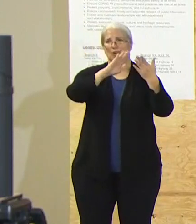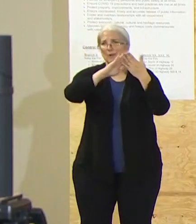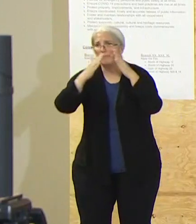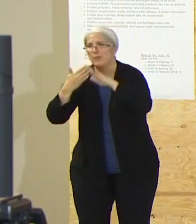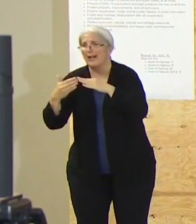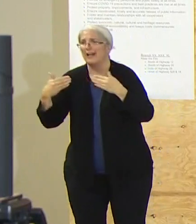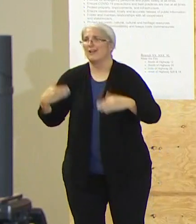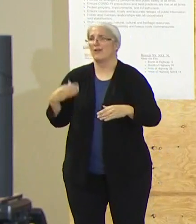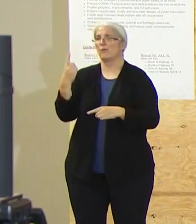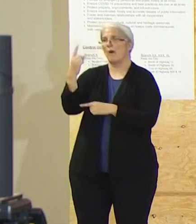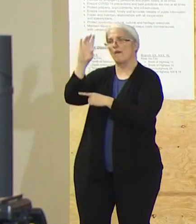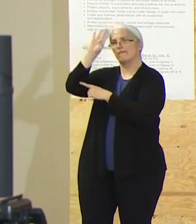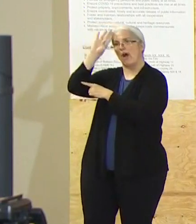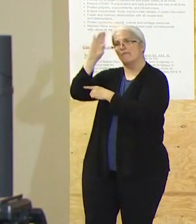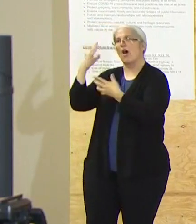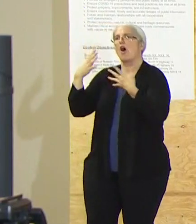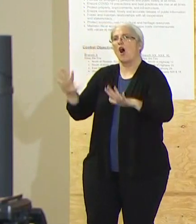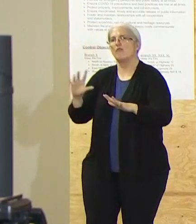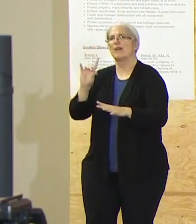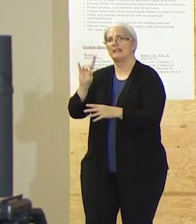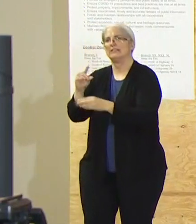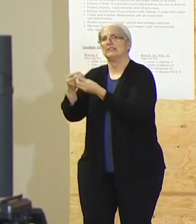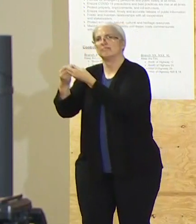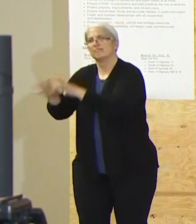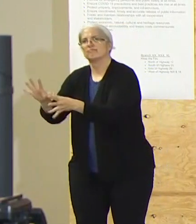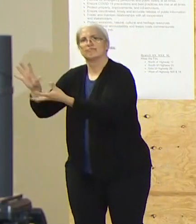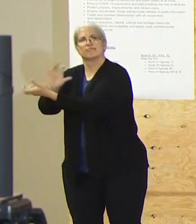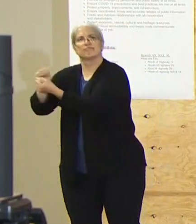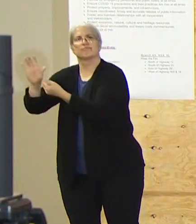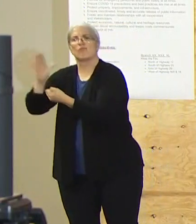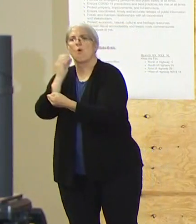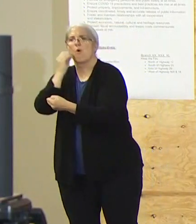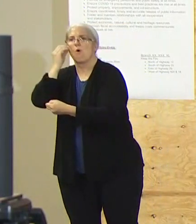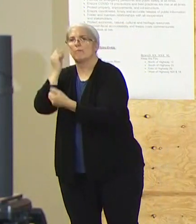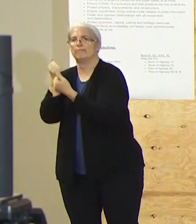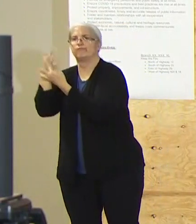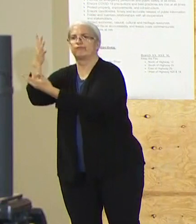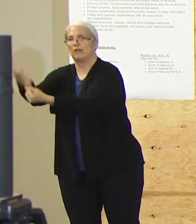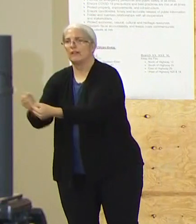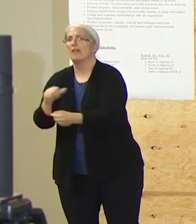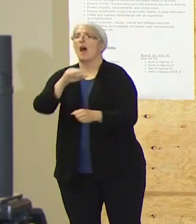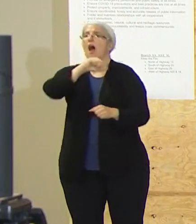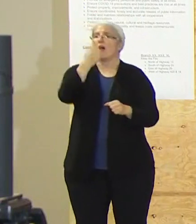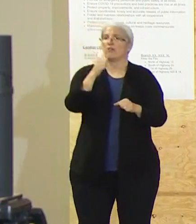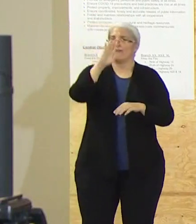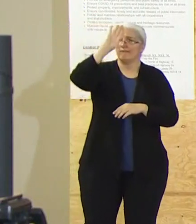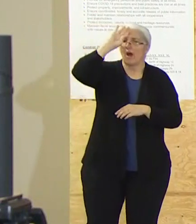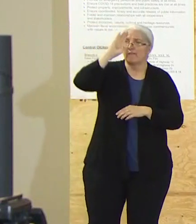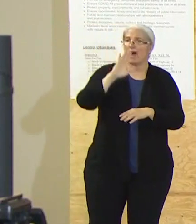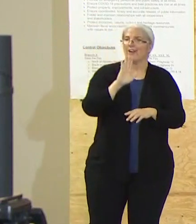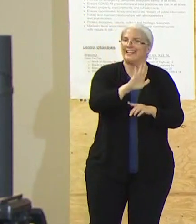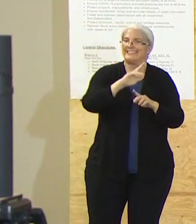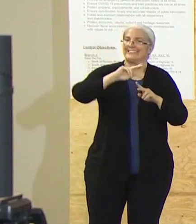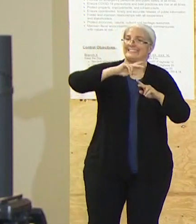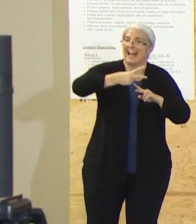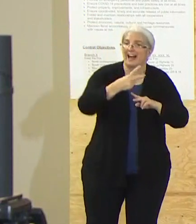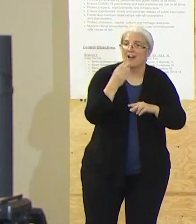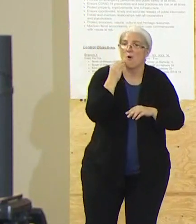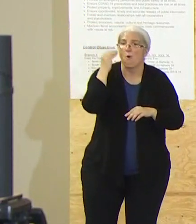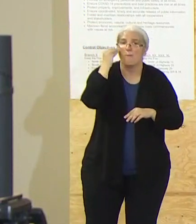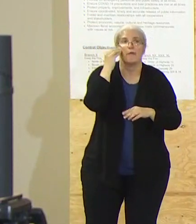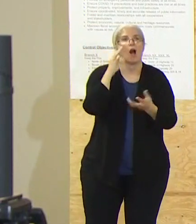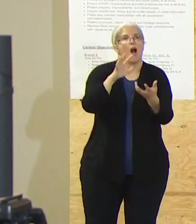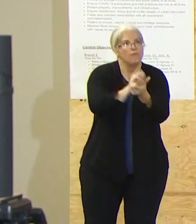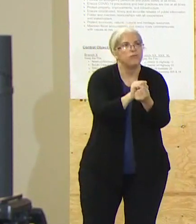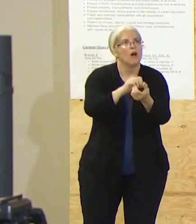lost his home. We know of others that have lost their second home in fires over the course of the last number of